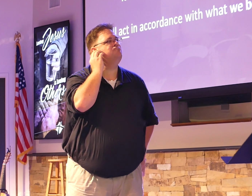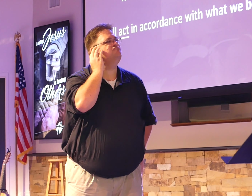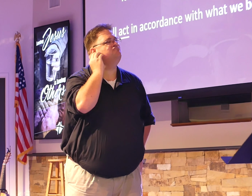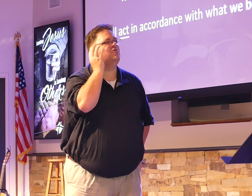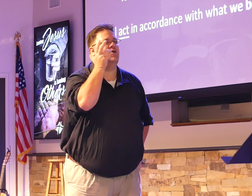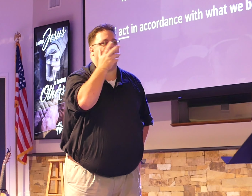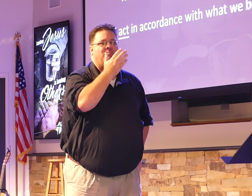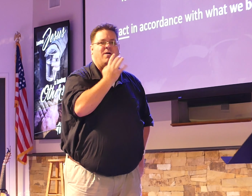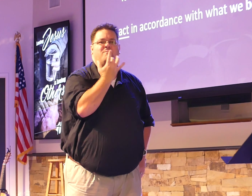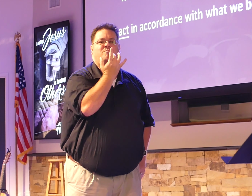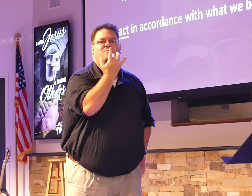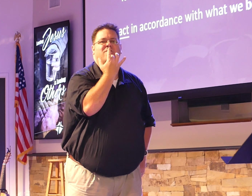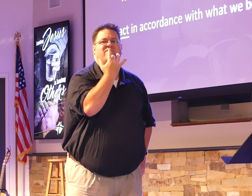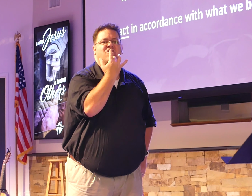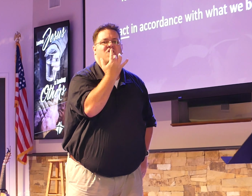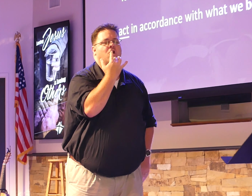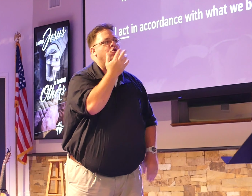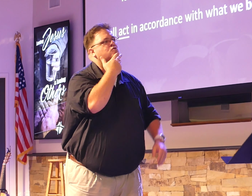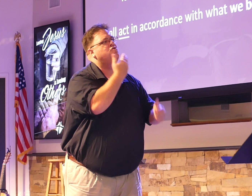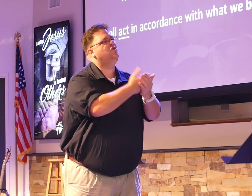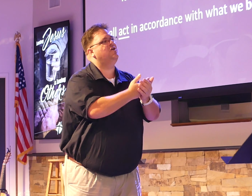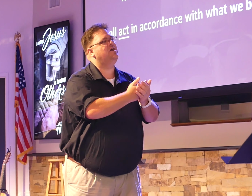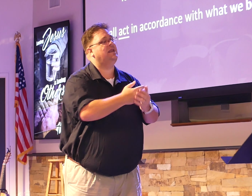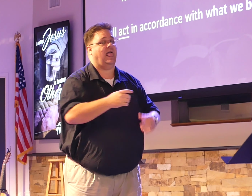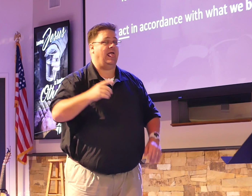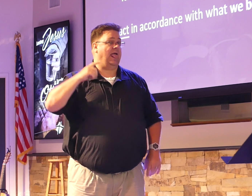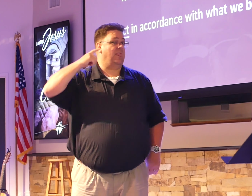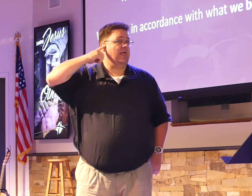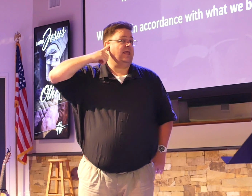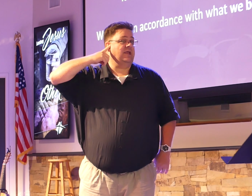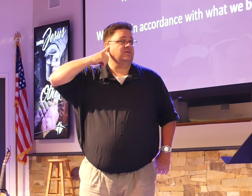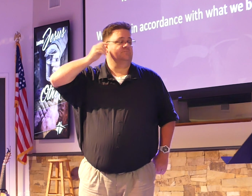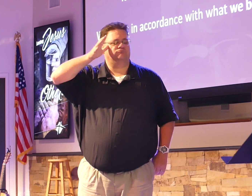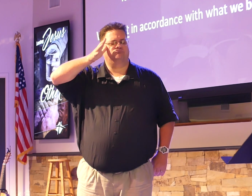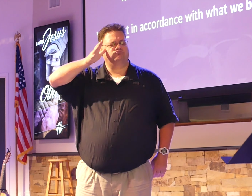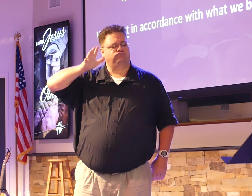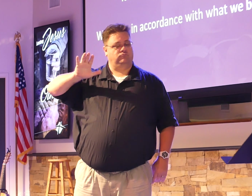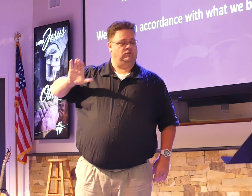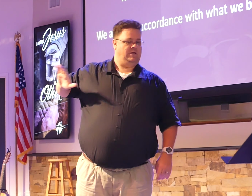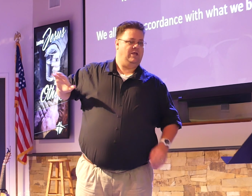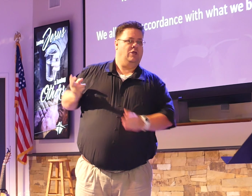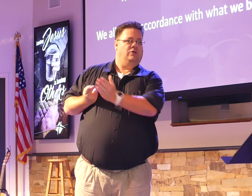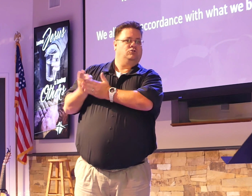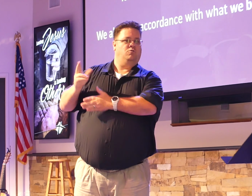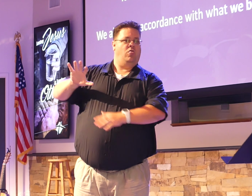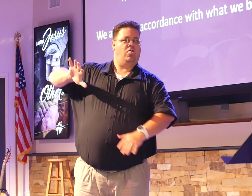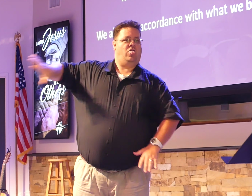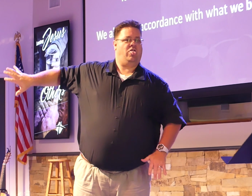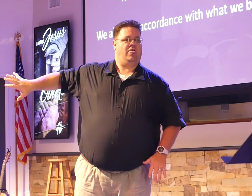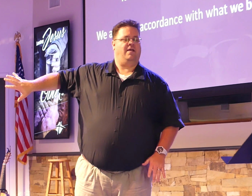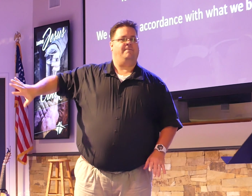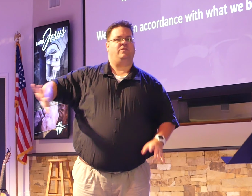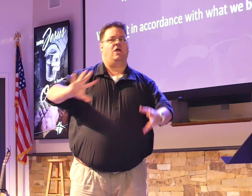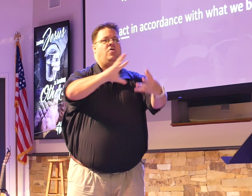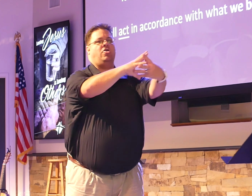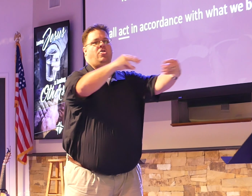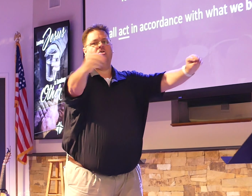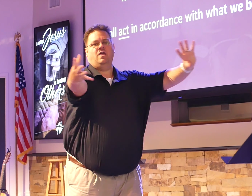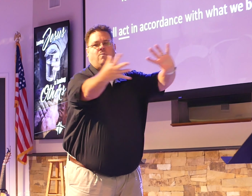shall turn away their ears from the what? The truth. And shall be turned unto fables. He says they're going to turn their ears